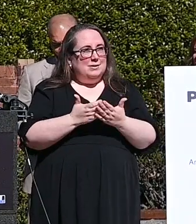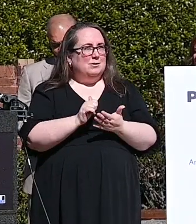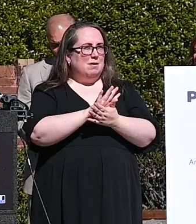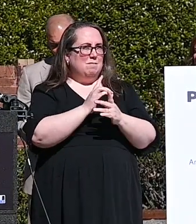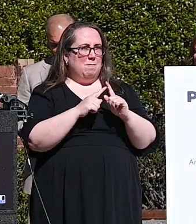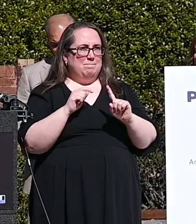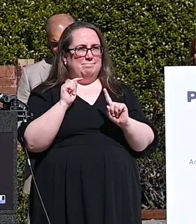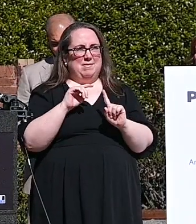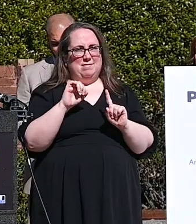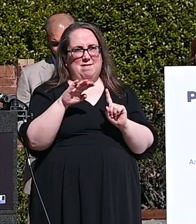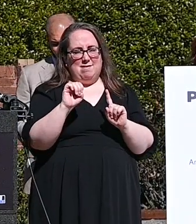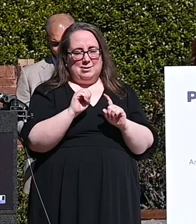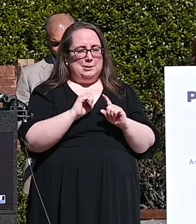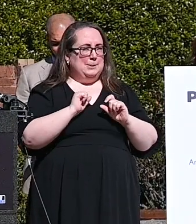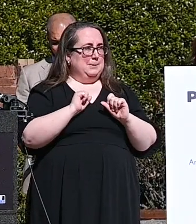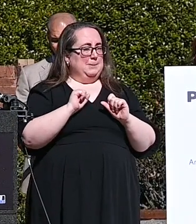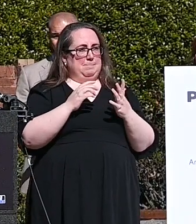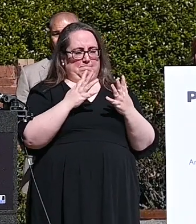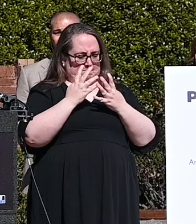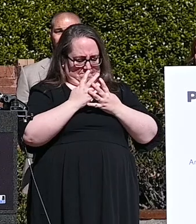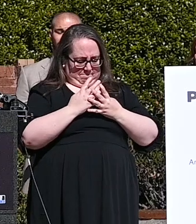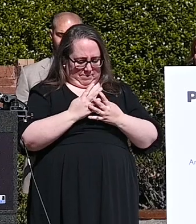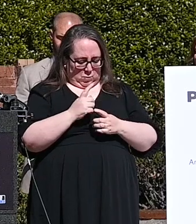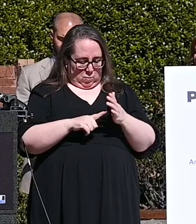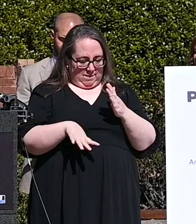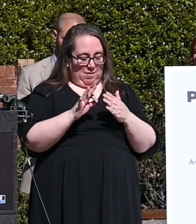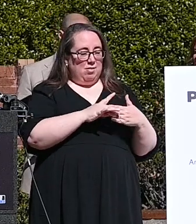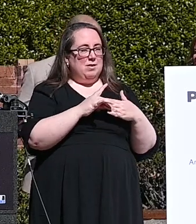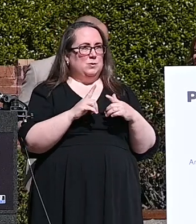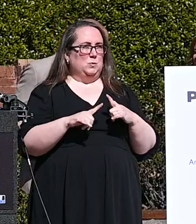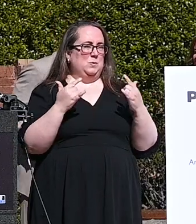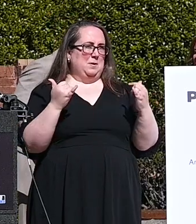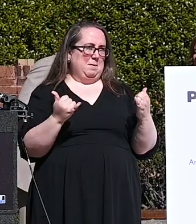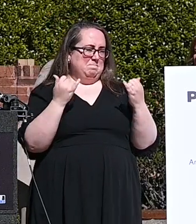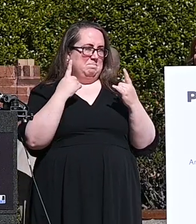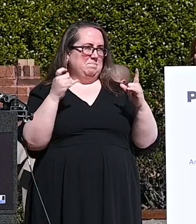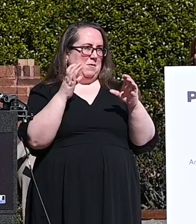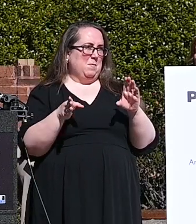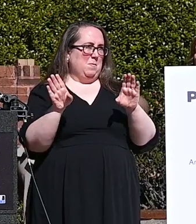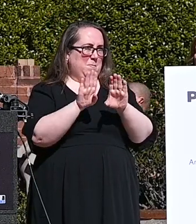from the case. And what he found led us to where we are today.